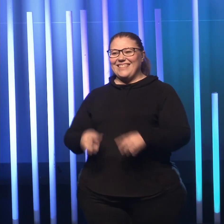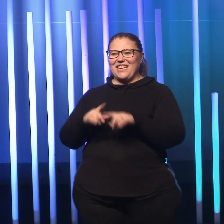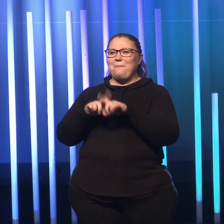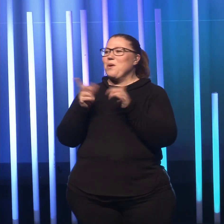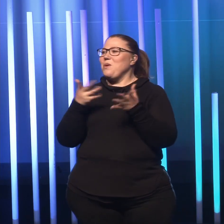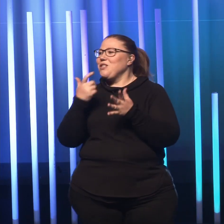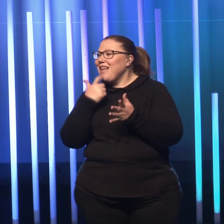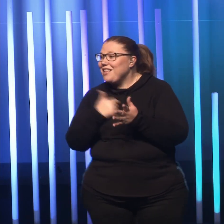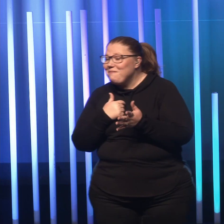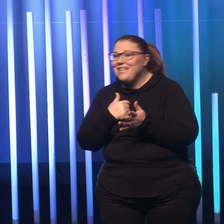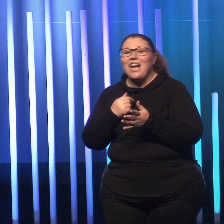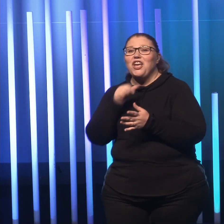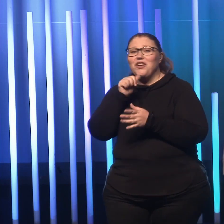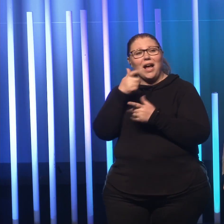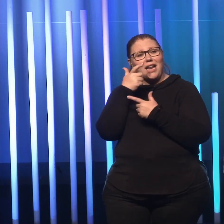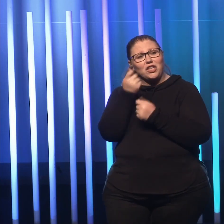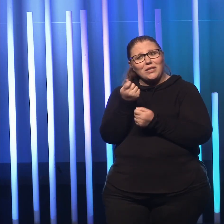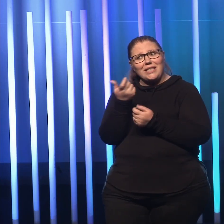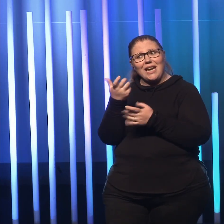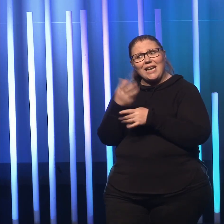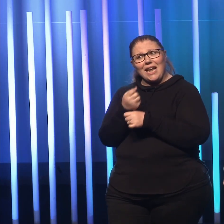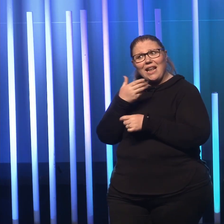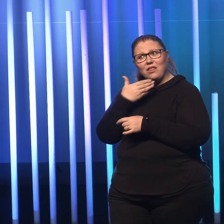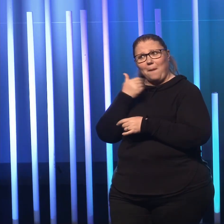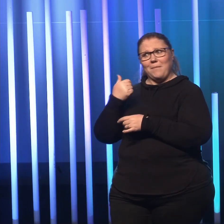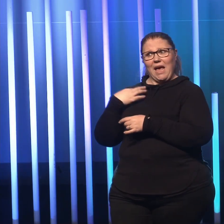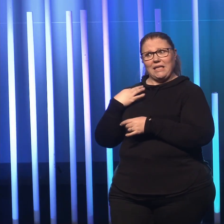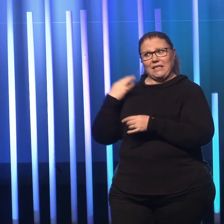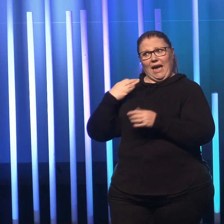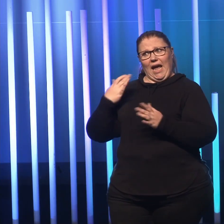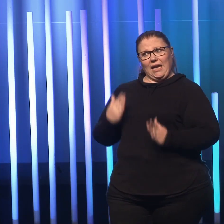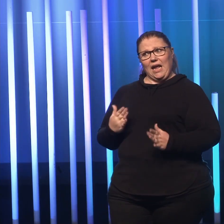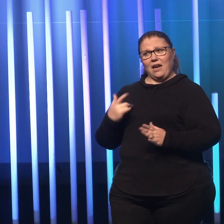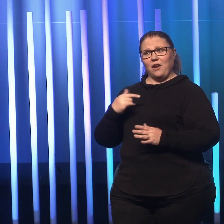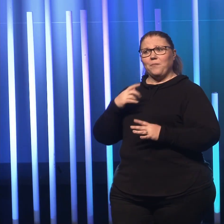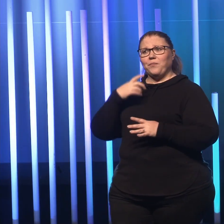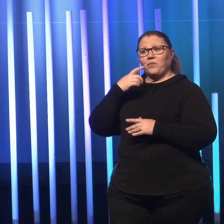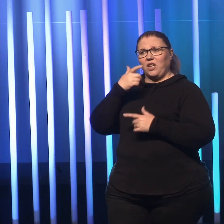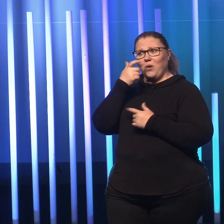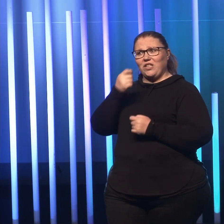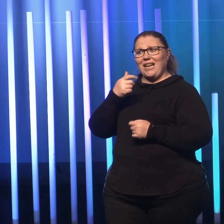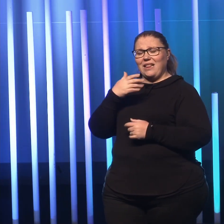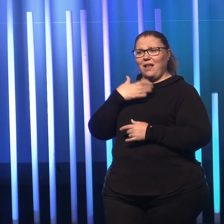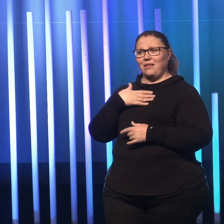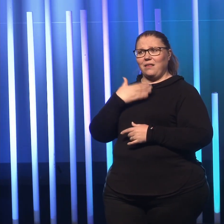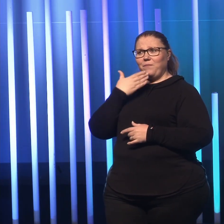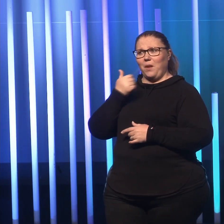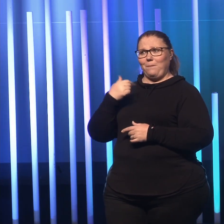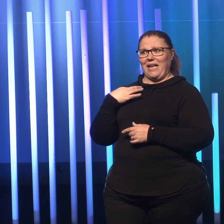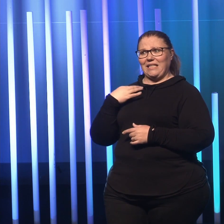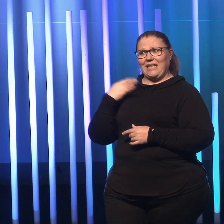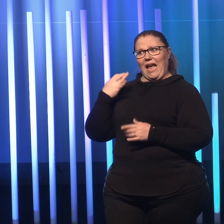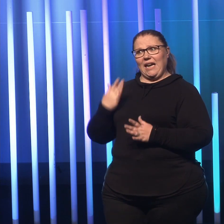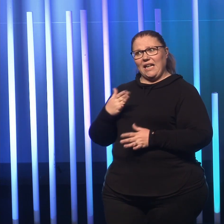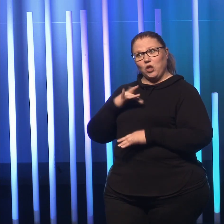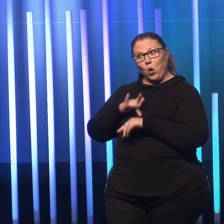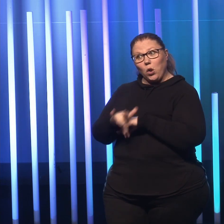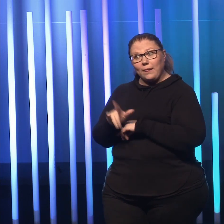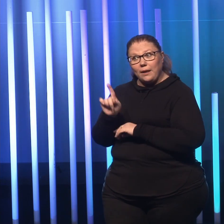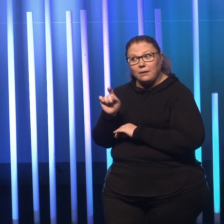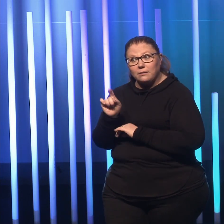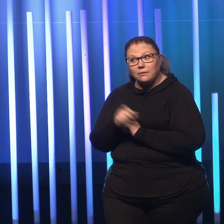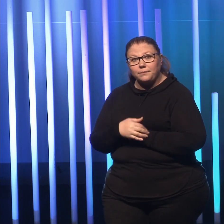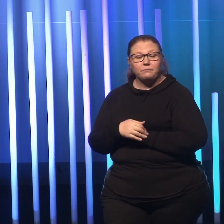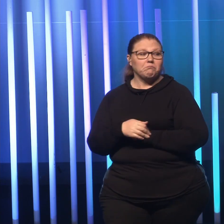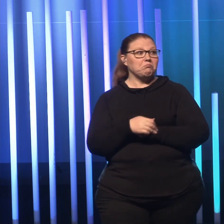you're telling me is you aren't interested in getting the best candidates. You're interested in getting the best candidates early.